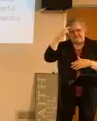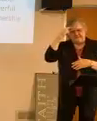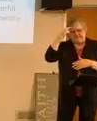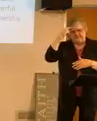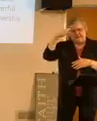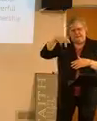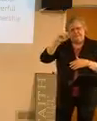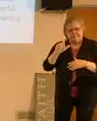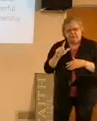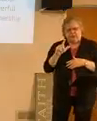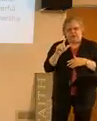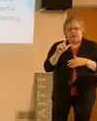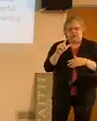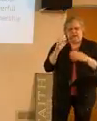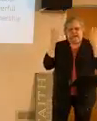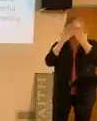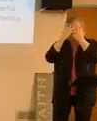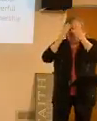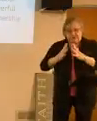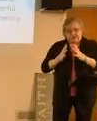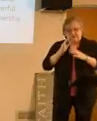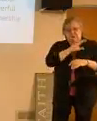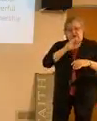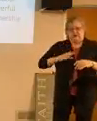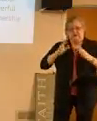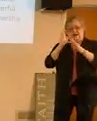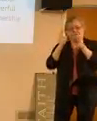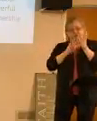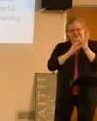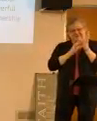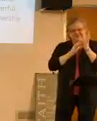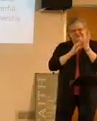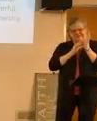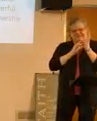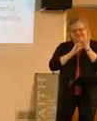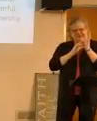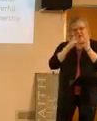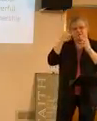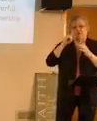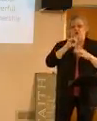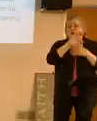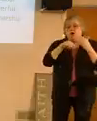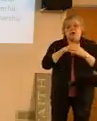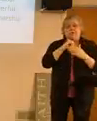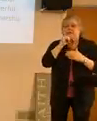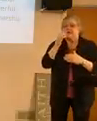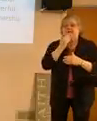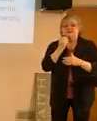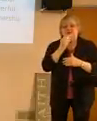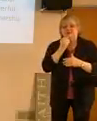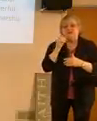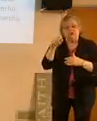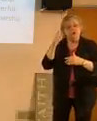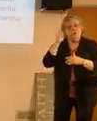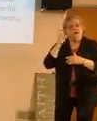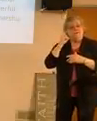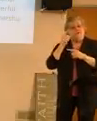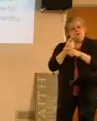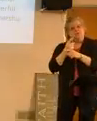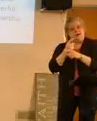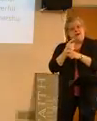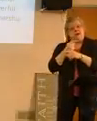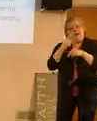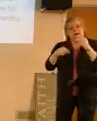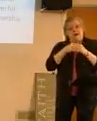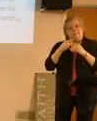Paul, the prisoner of Christ Jesus, on behalf of you Gentiles, you have heard, haven't you, about